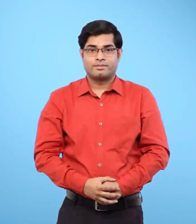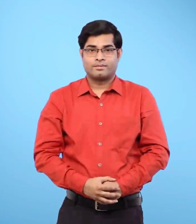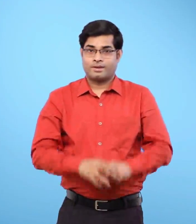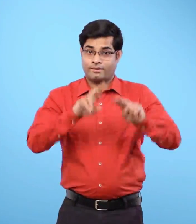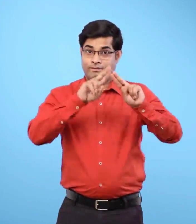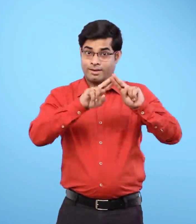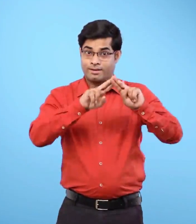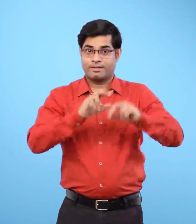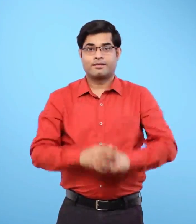F.